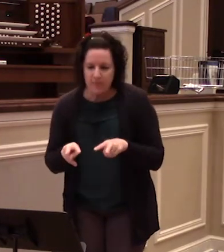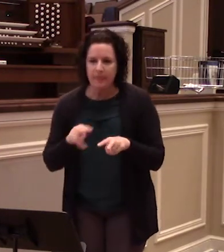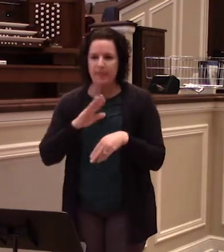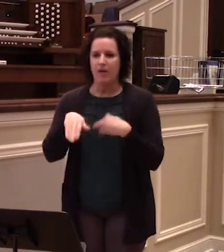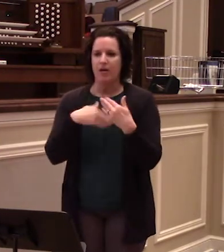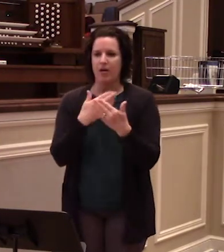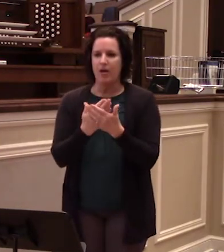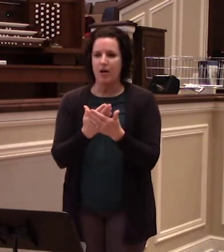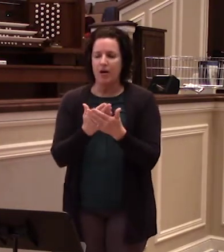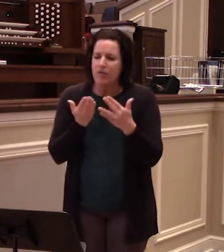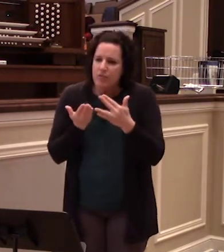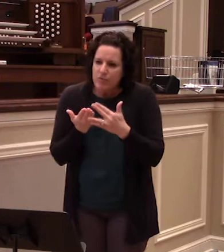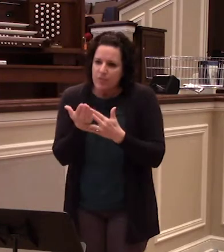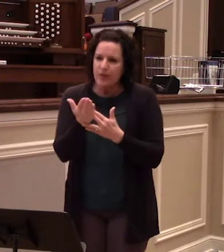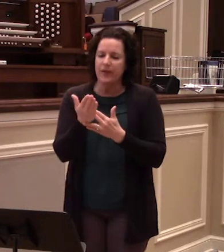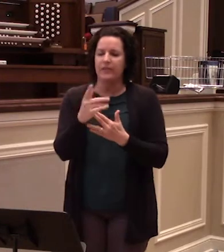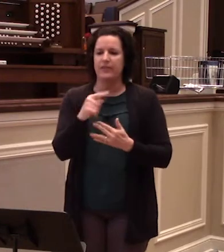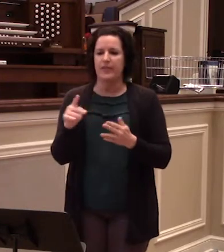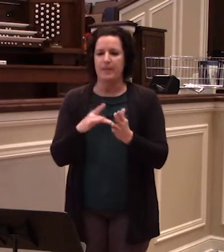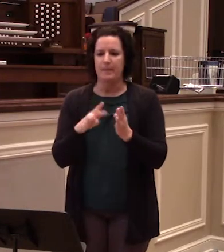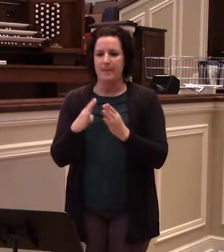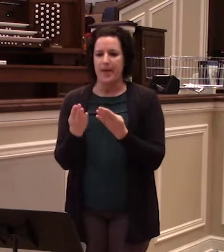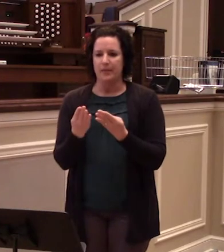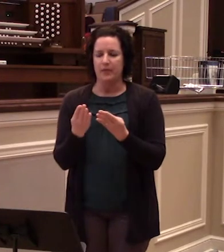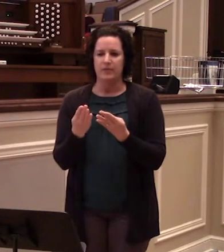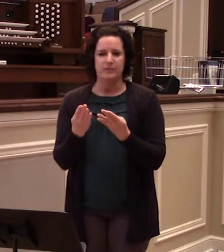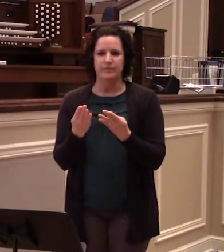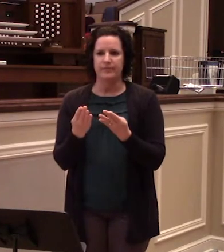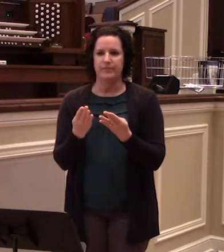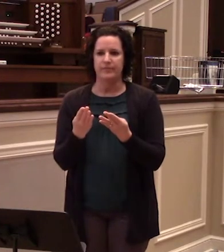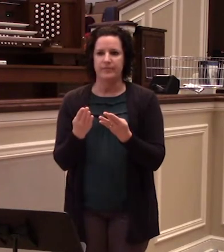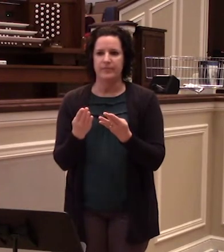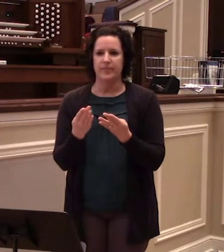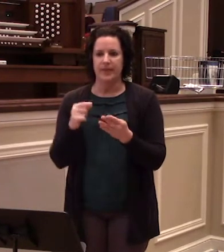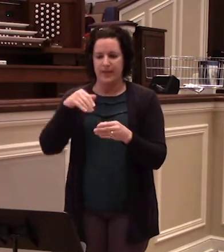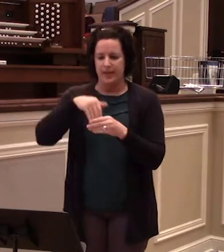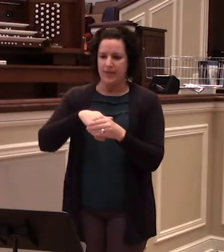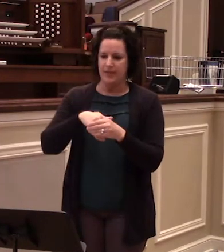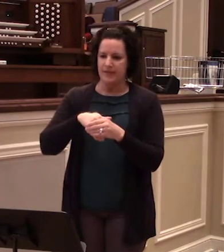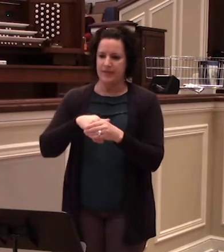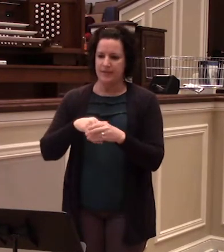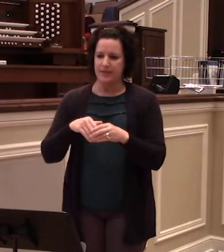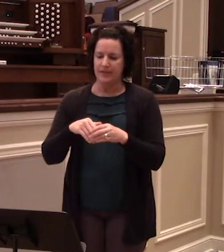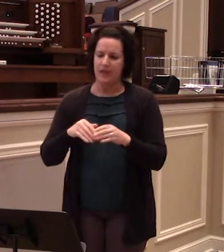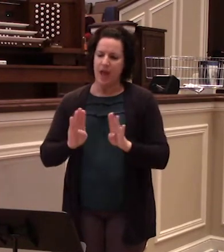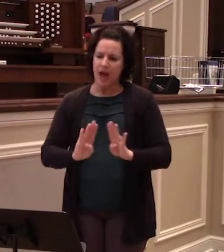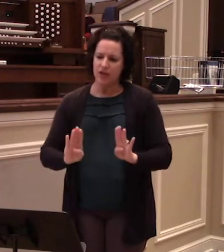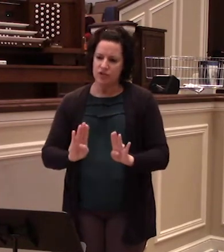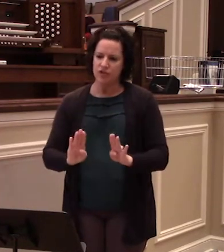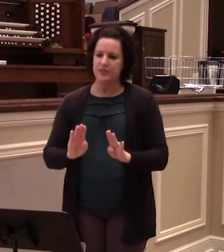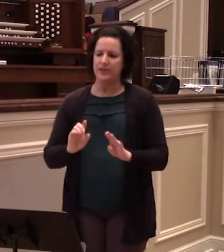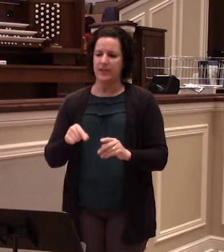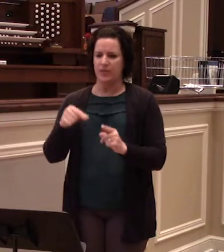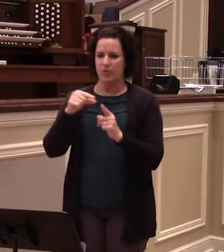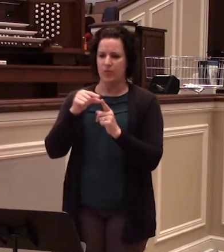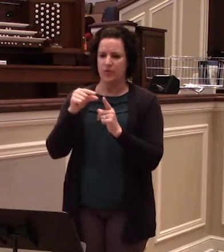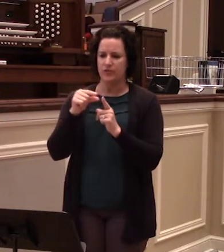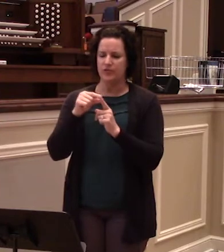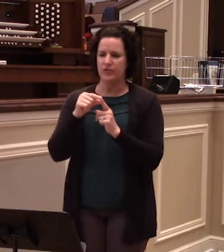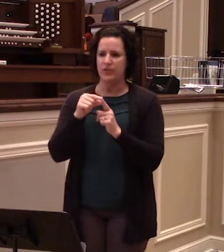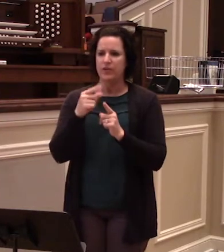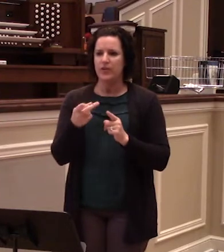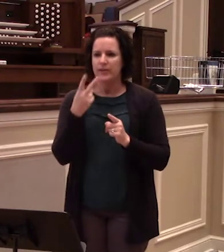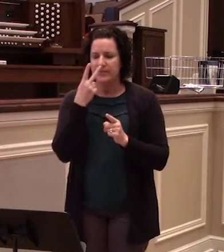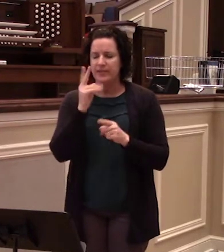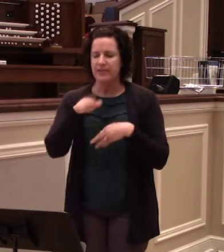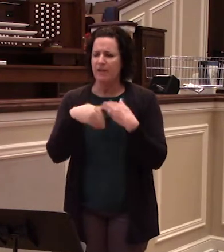all throughout what is written here. In Simeon's actions and in Simeon's words, he just has all of these